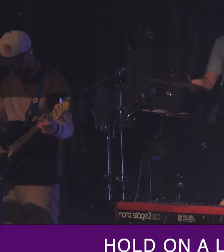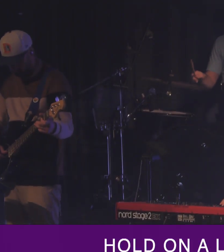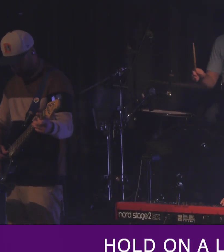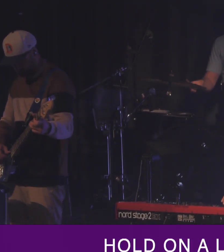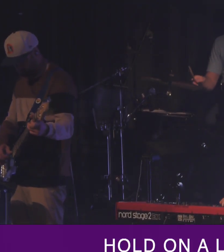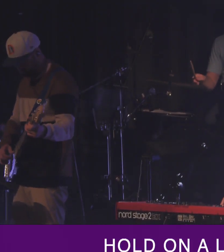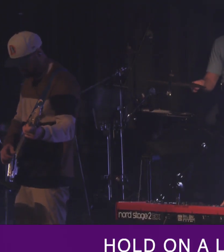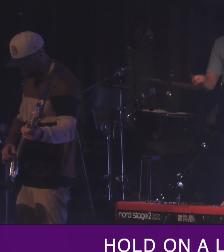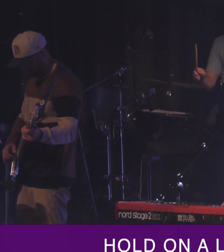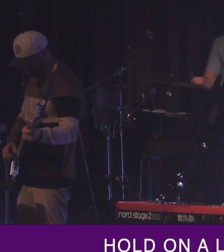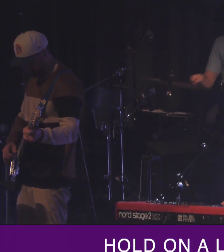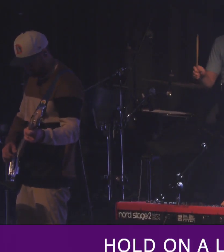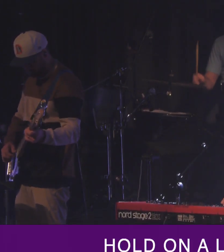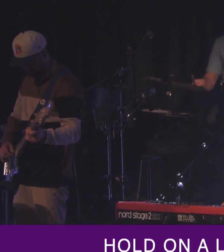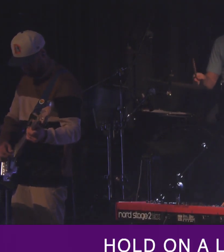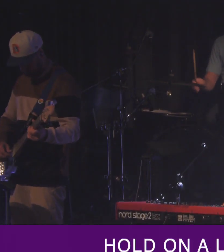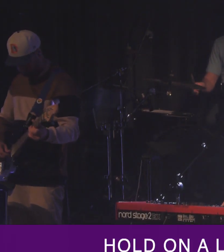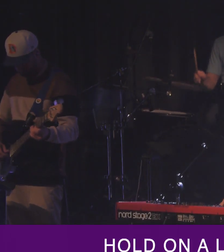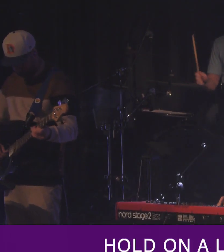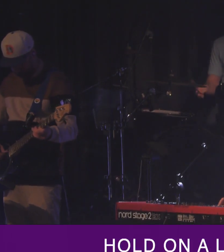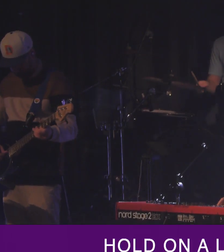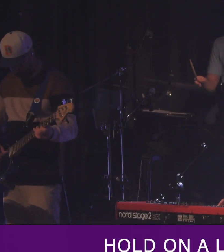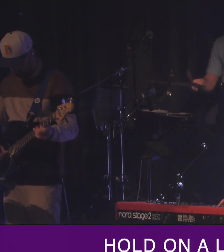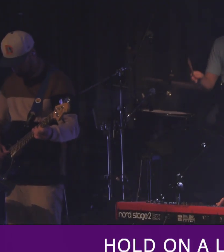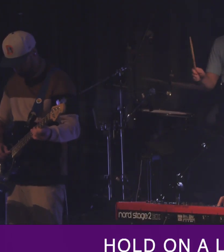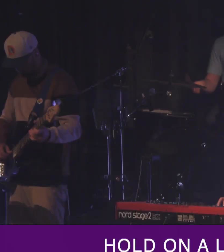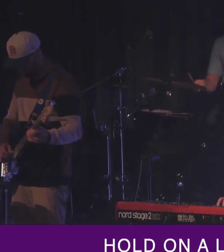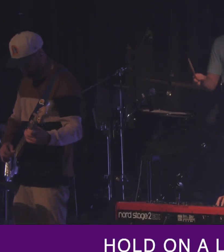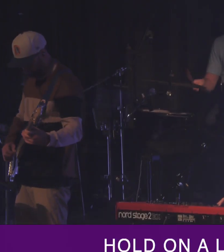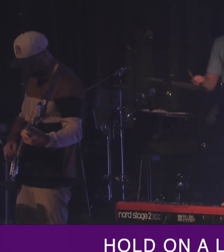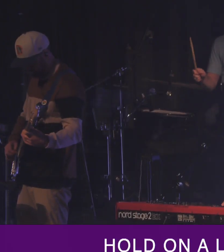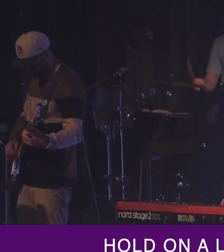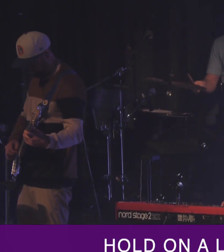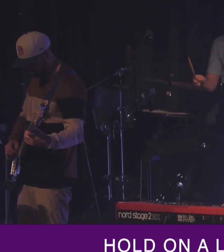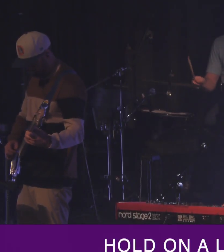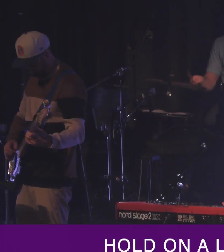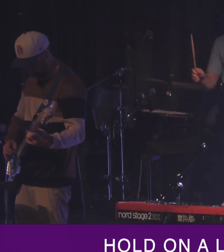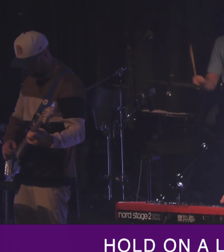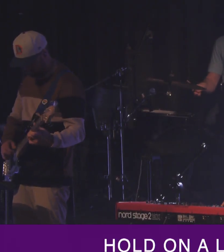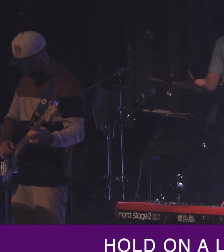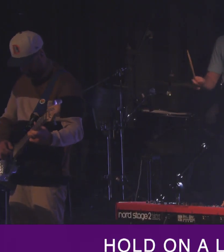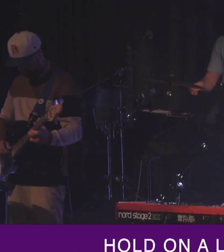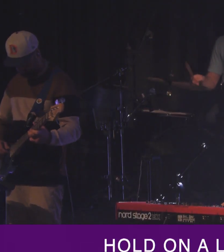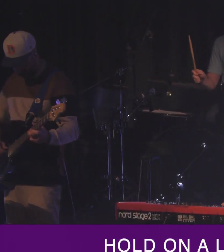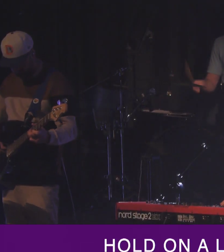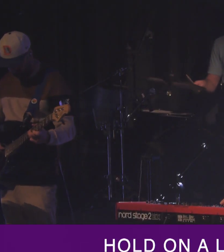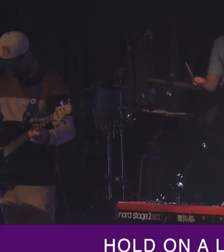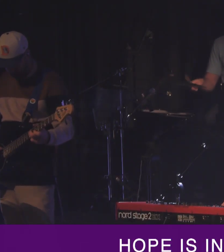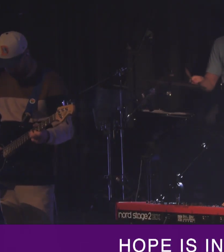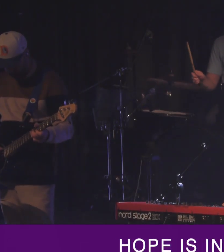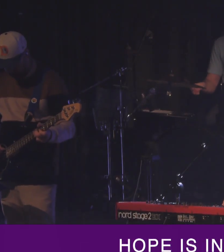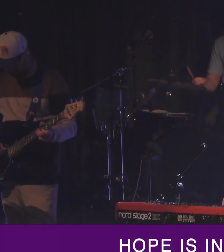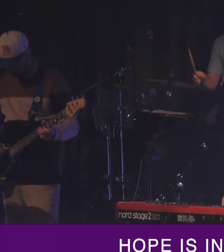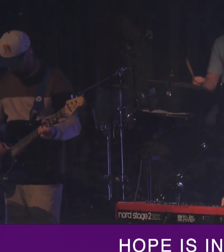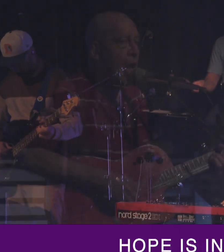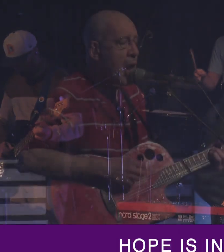yours. Hold on a little more. This is not the